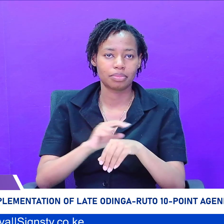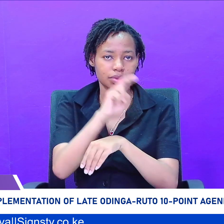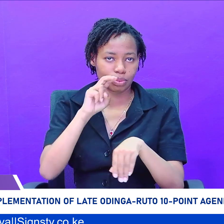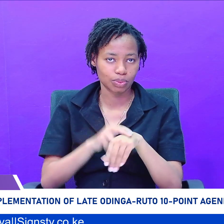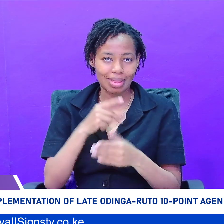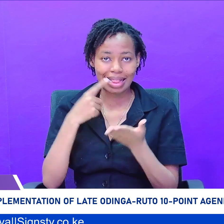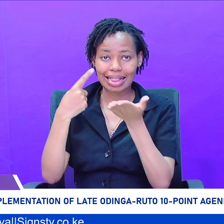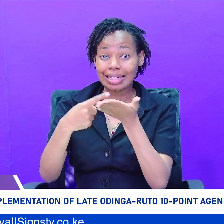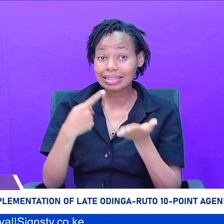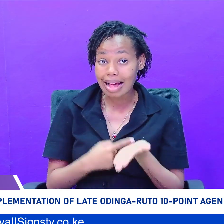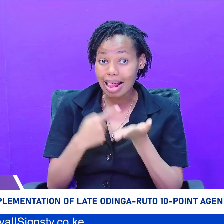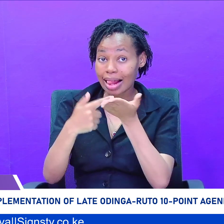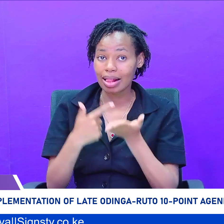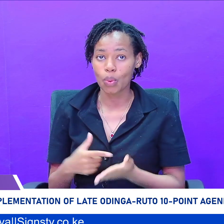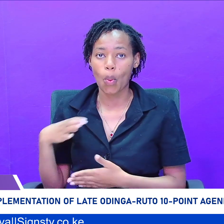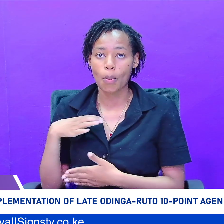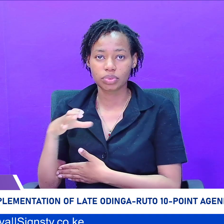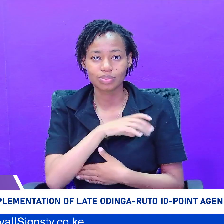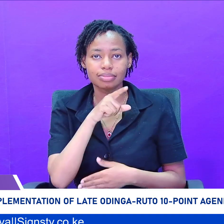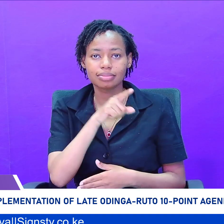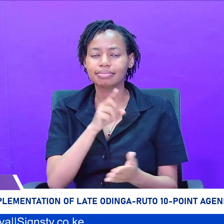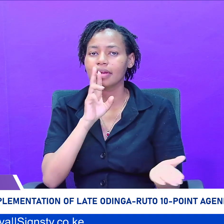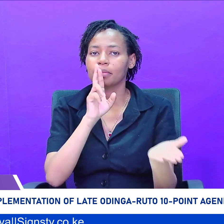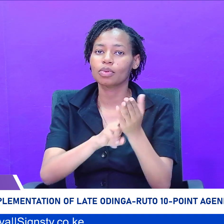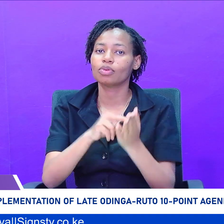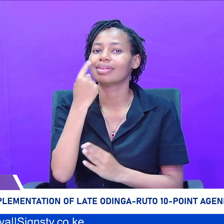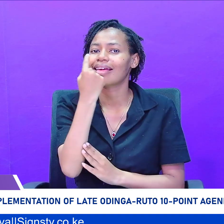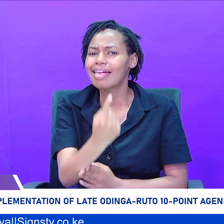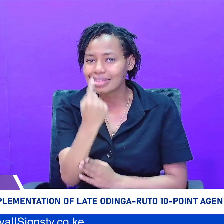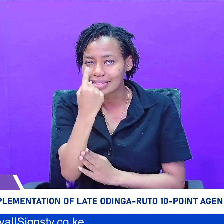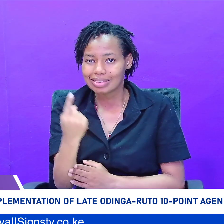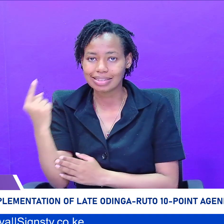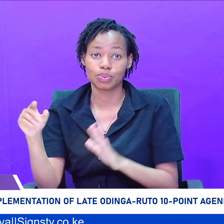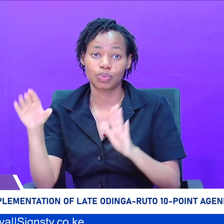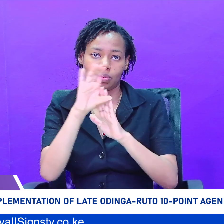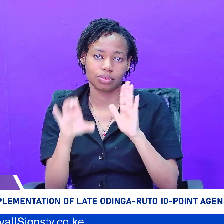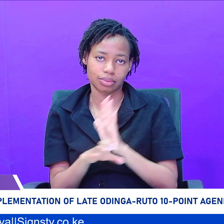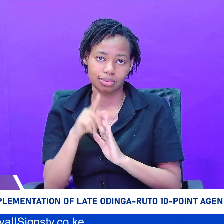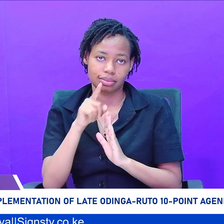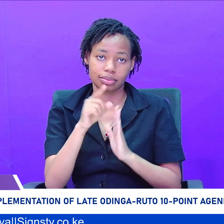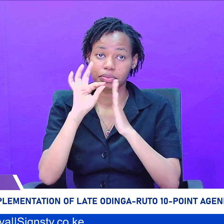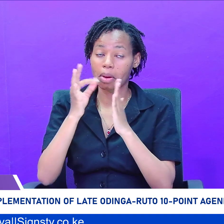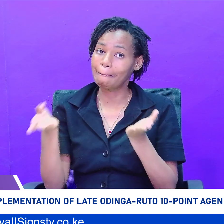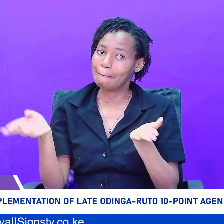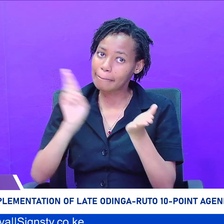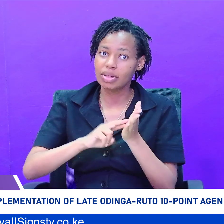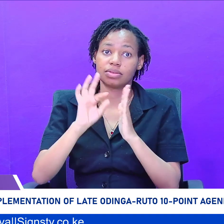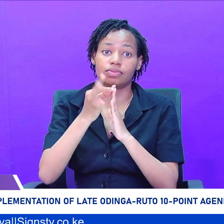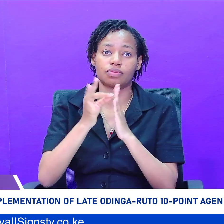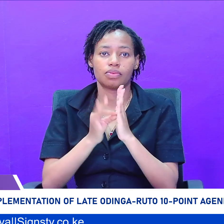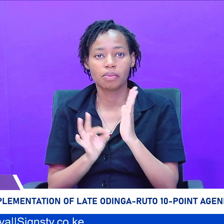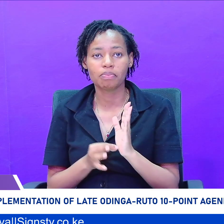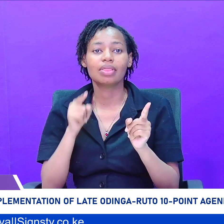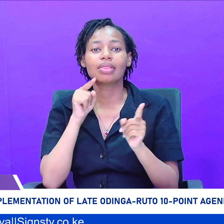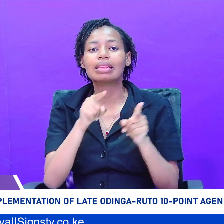The 10-point agenda, which includes key proposals from the National Dialogue Committee (NADCO)